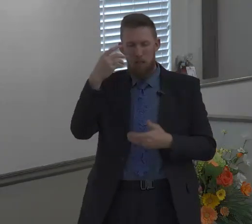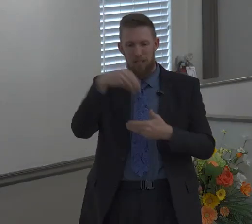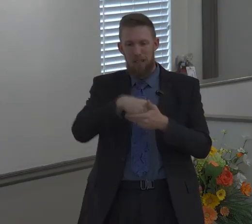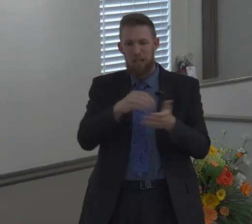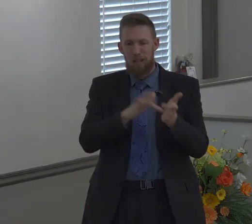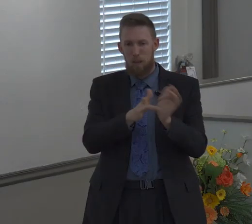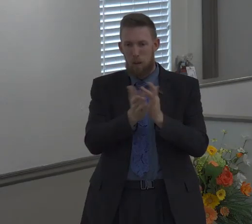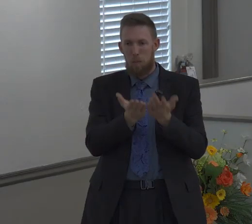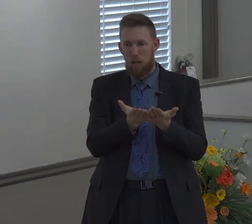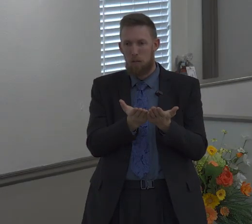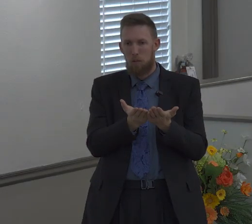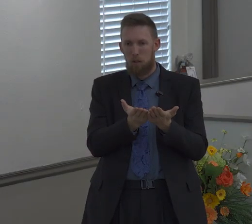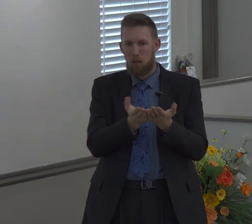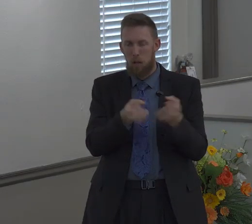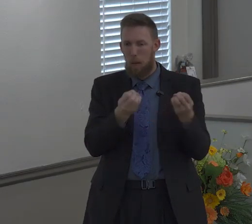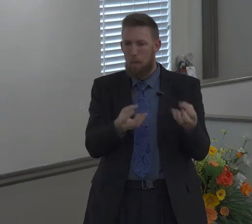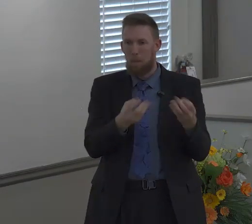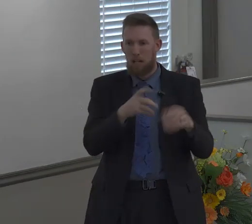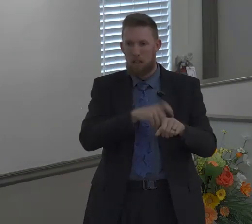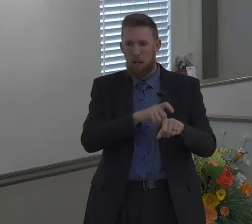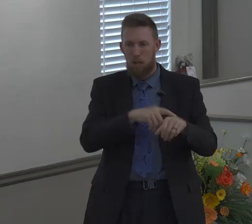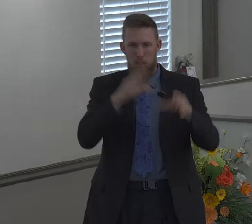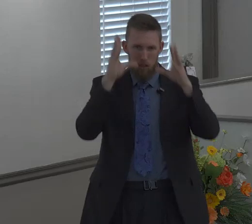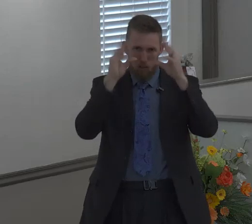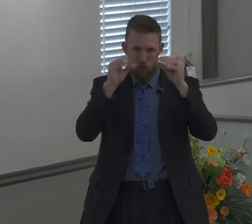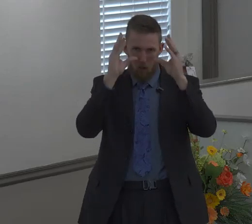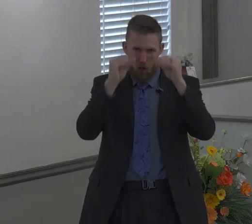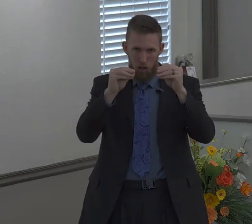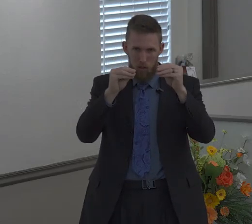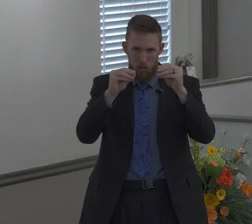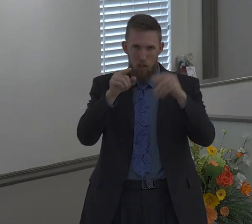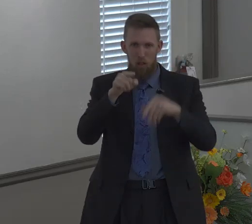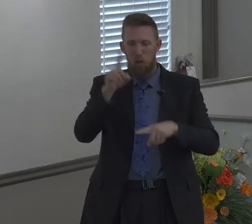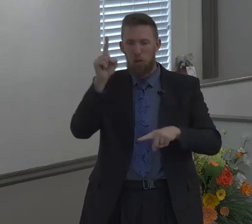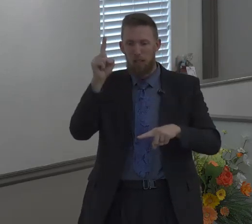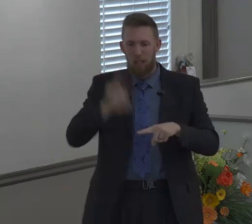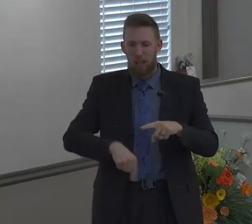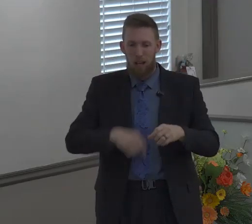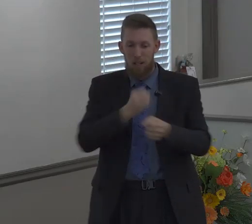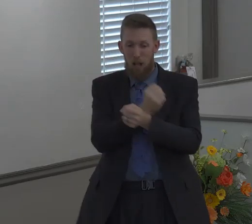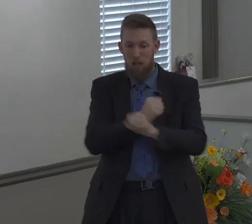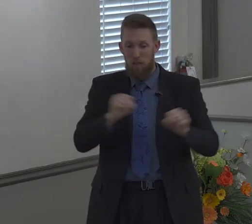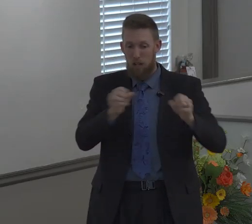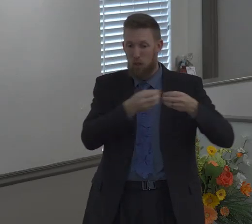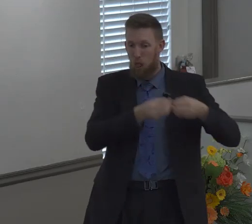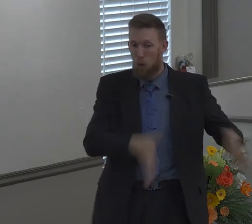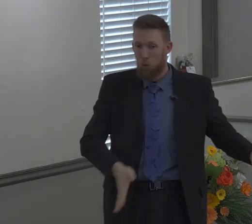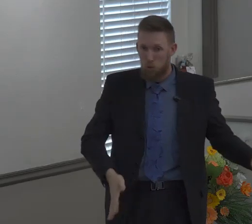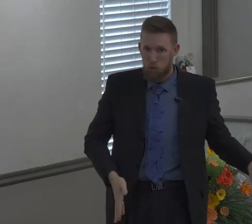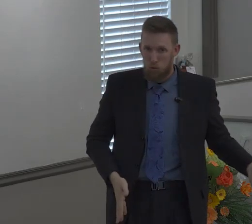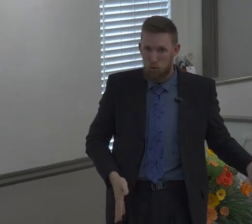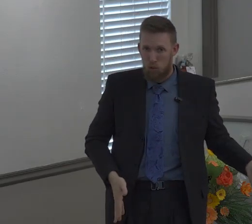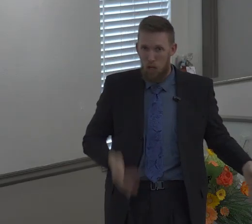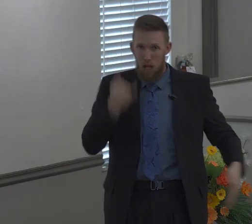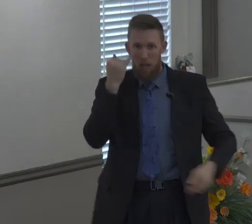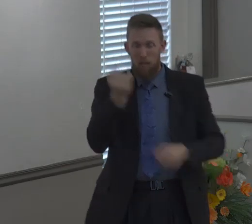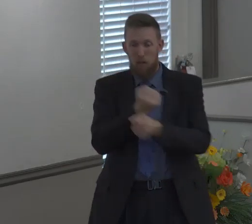complete through the Bible, I mean extensively taught, that you cannot lose your